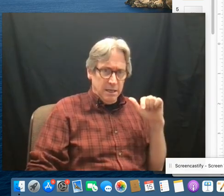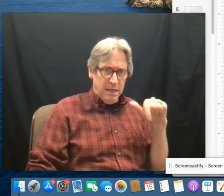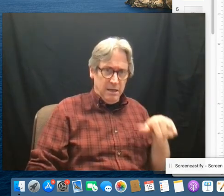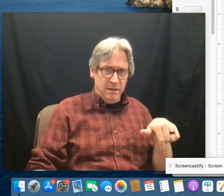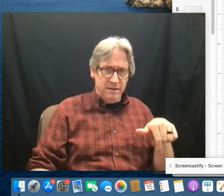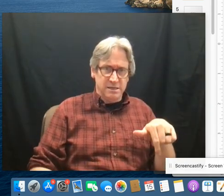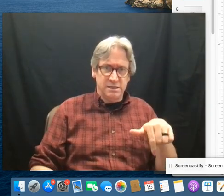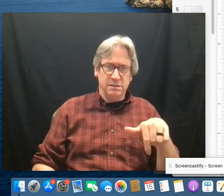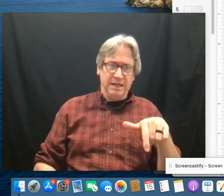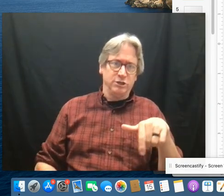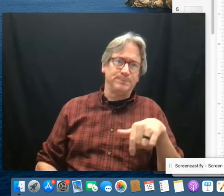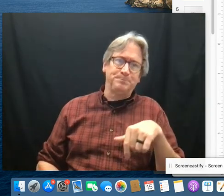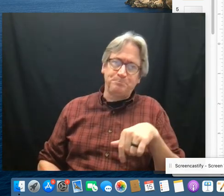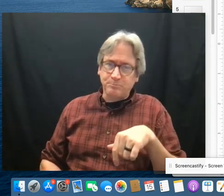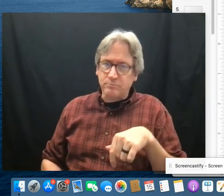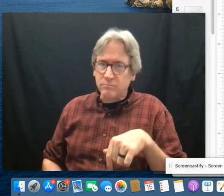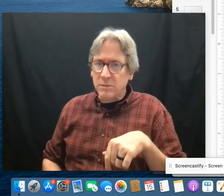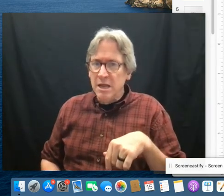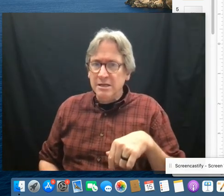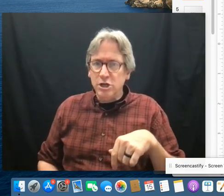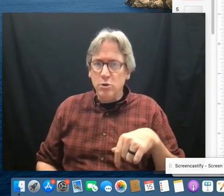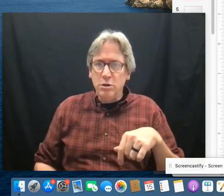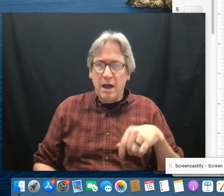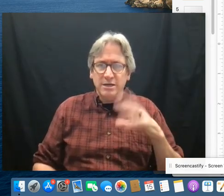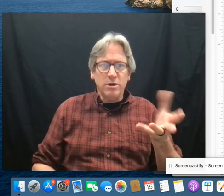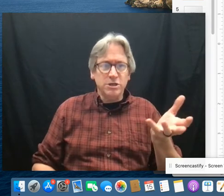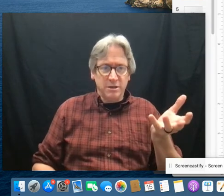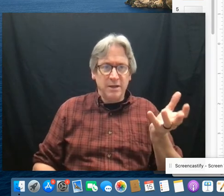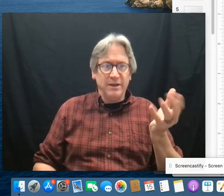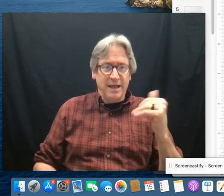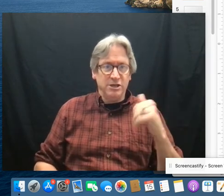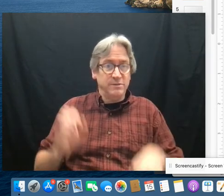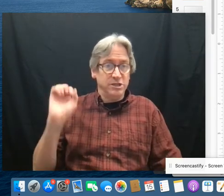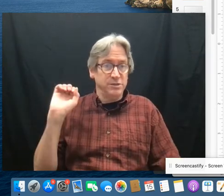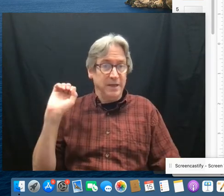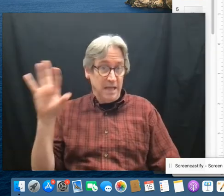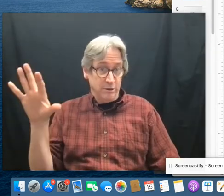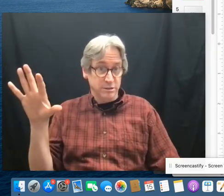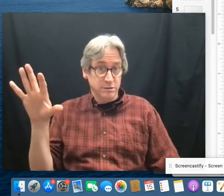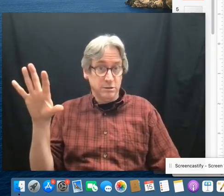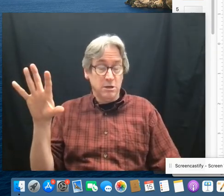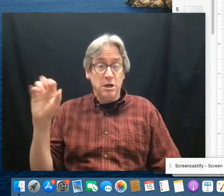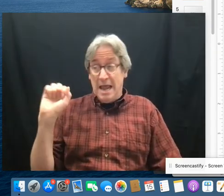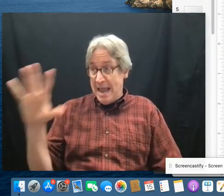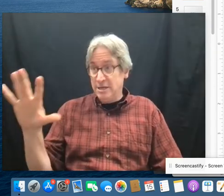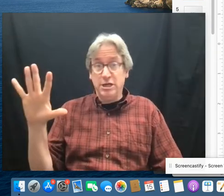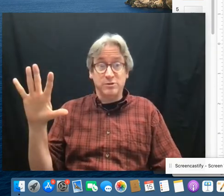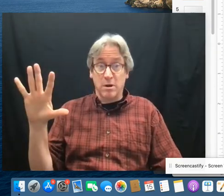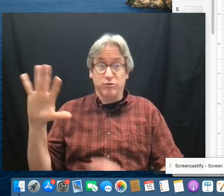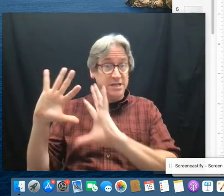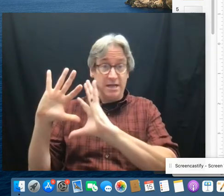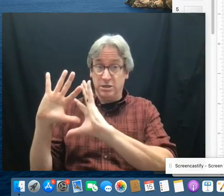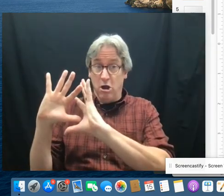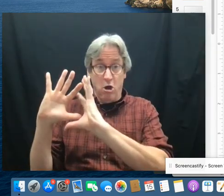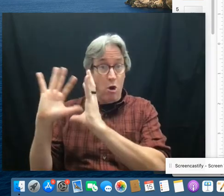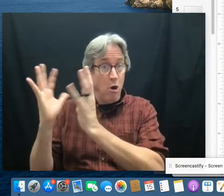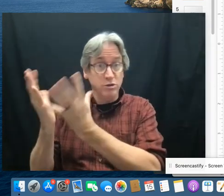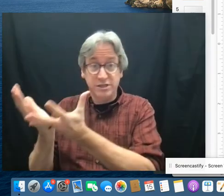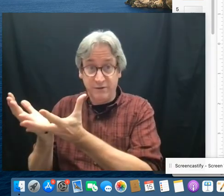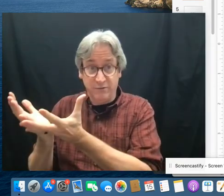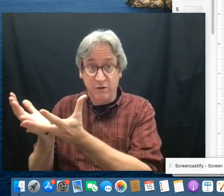detail in this lecture. So I don't want you to think about the hand shapes as just being letters. Hand shapes represent